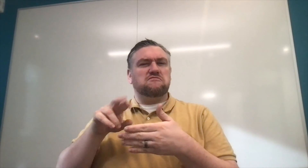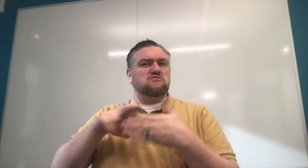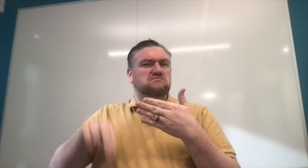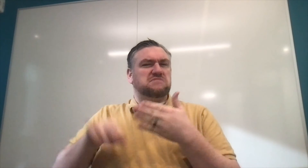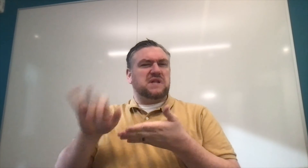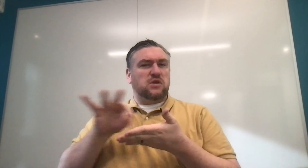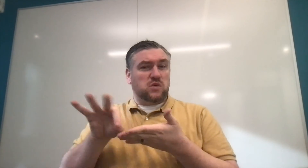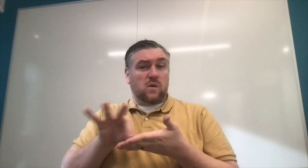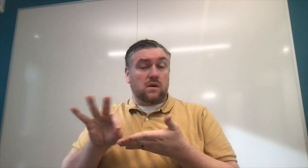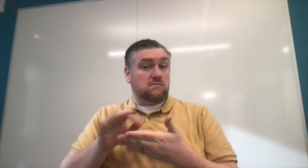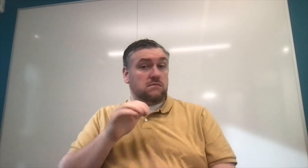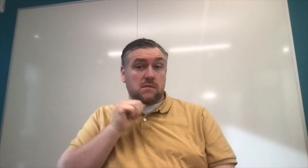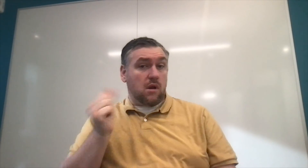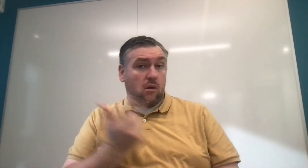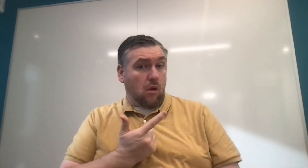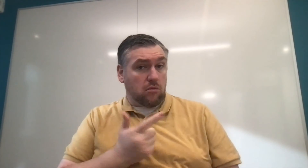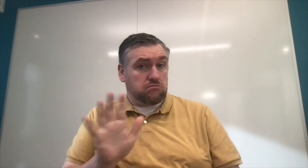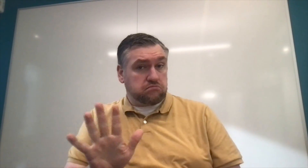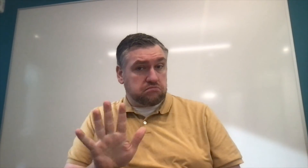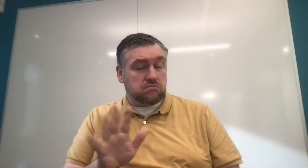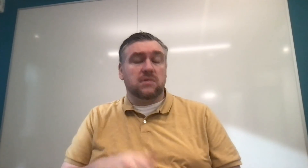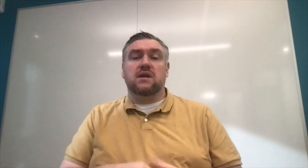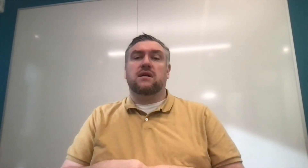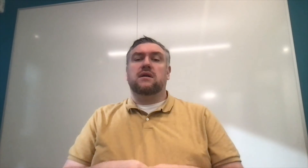Most standardized assessments use that standard score, but not all.